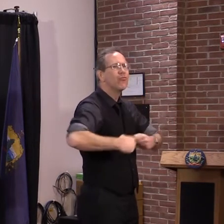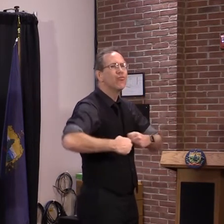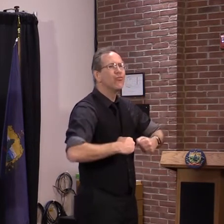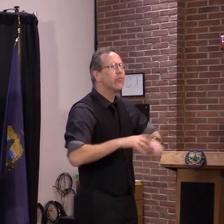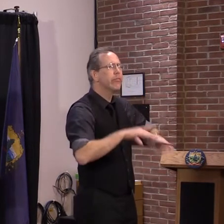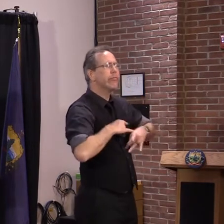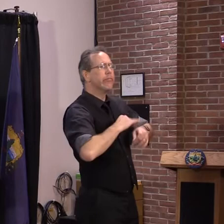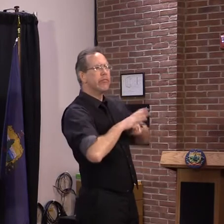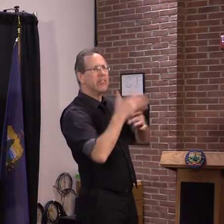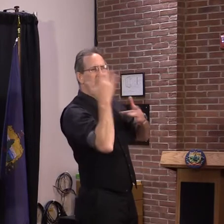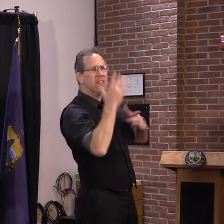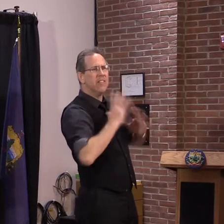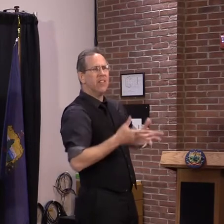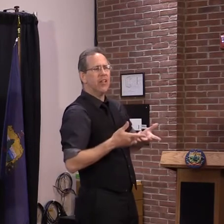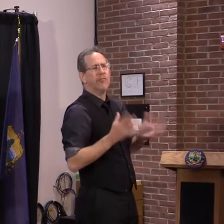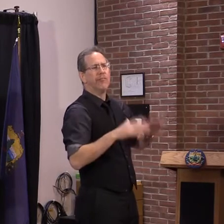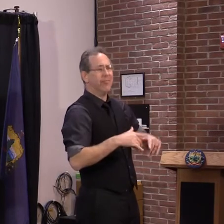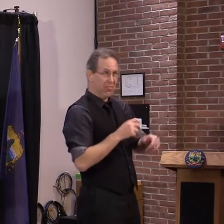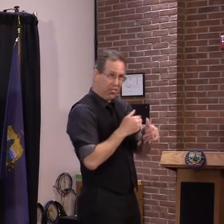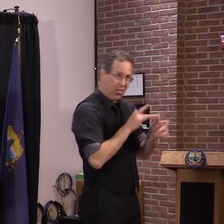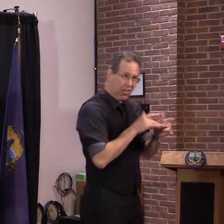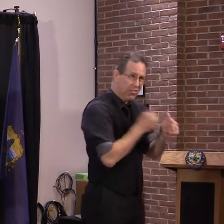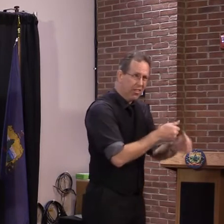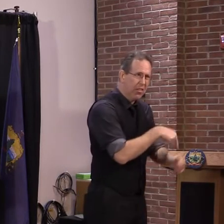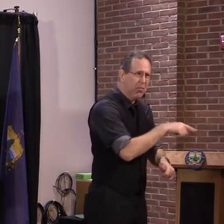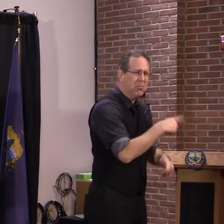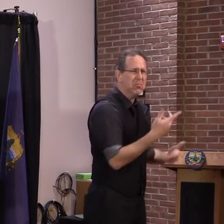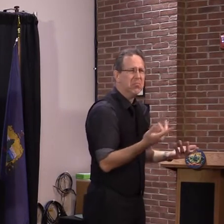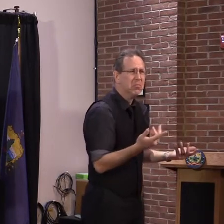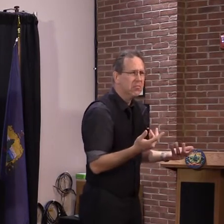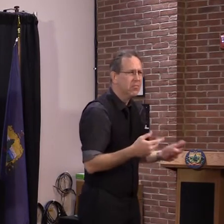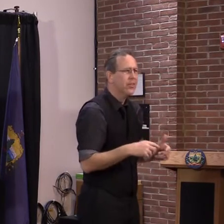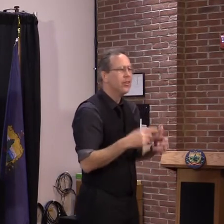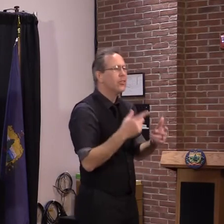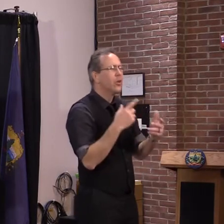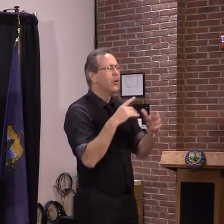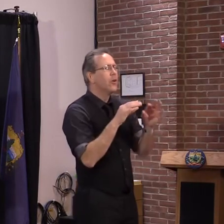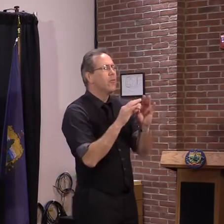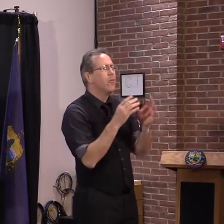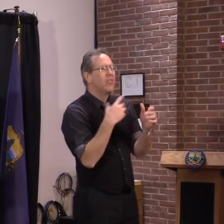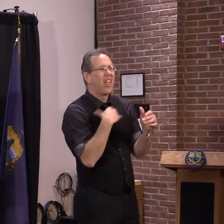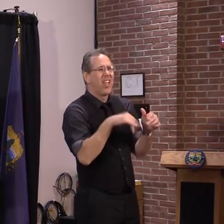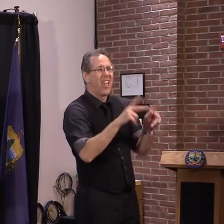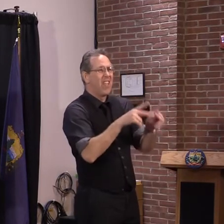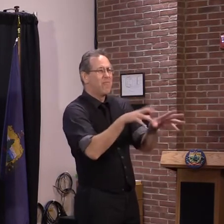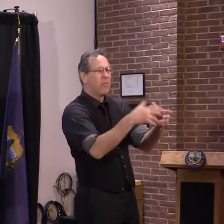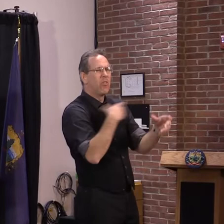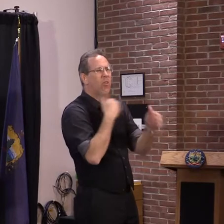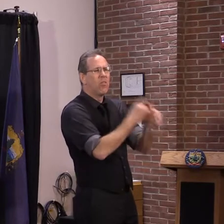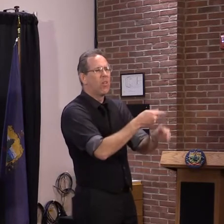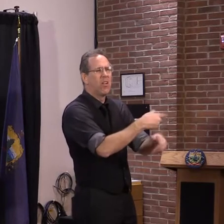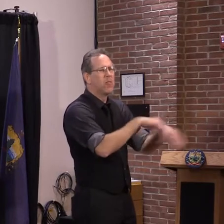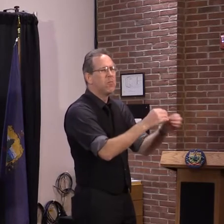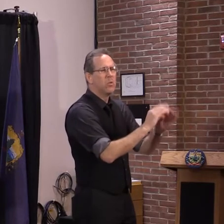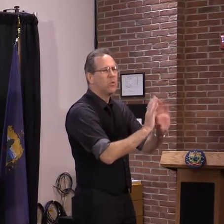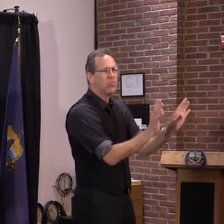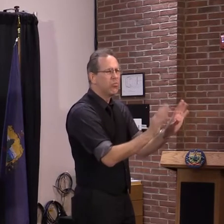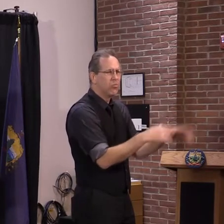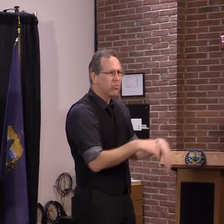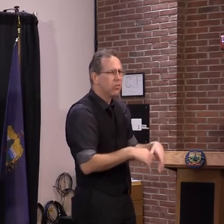illness in many, it's no longer an important tool. But it's not something that's now outdated and will